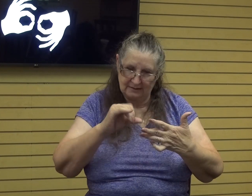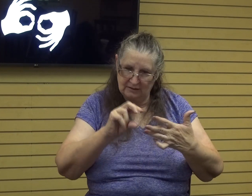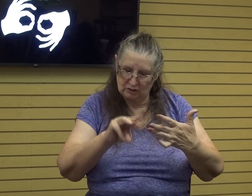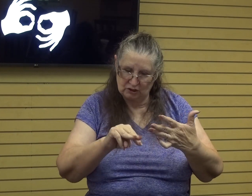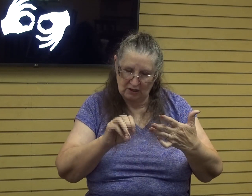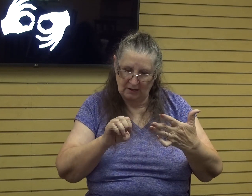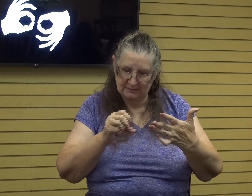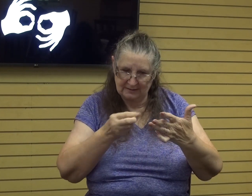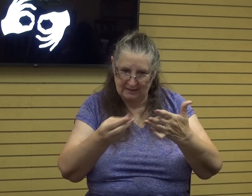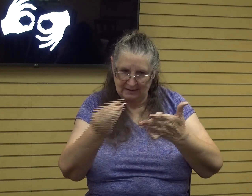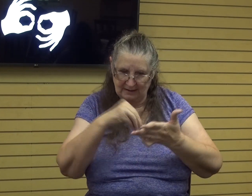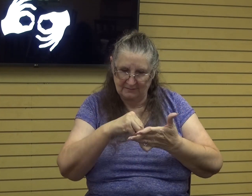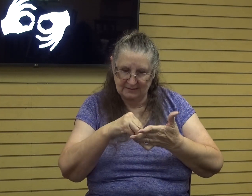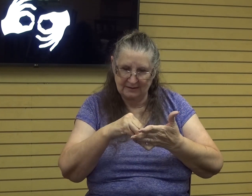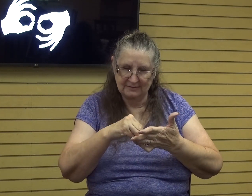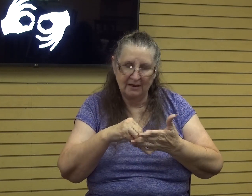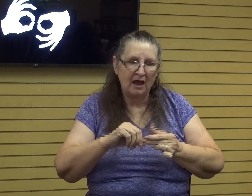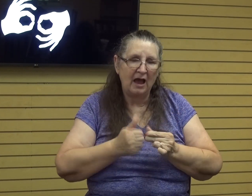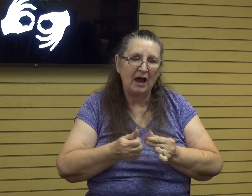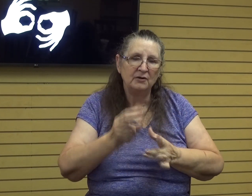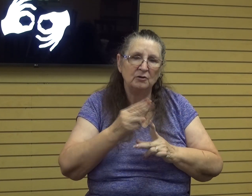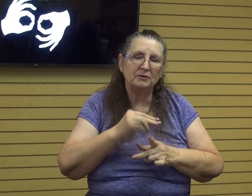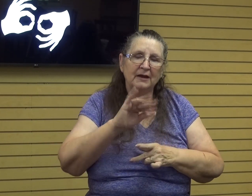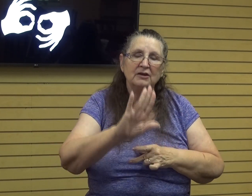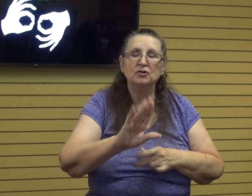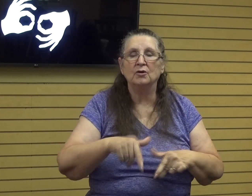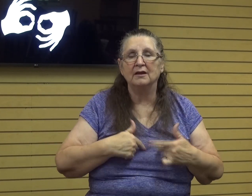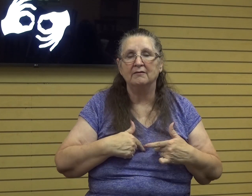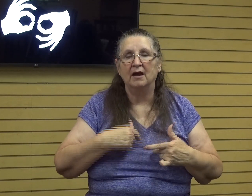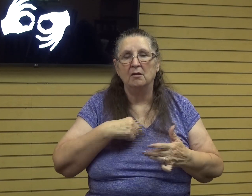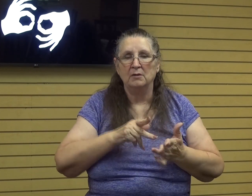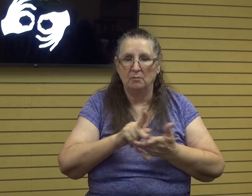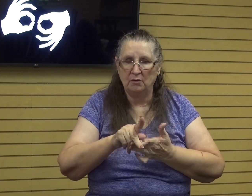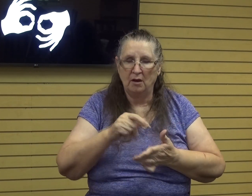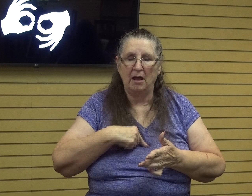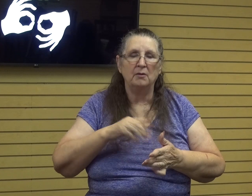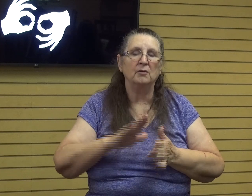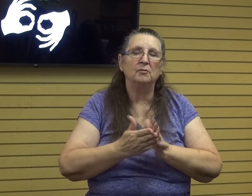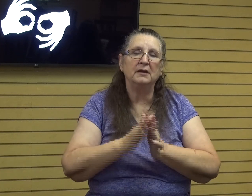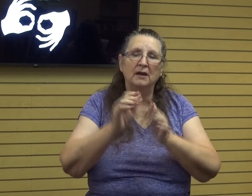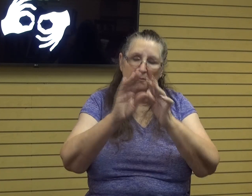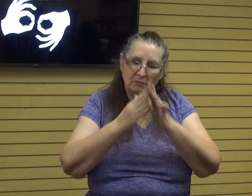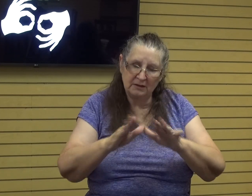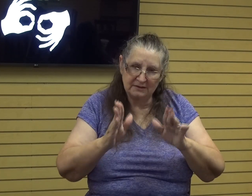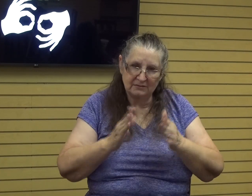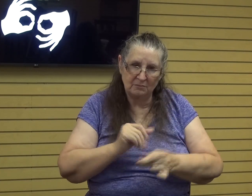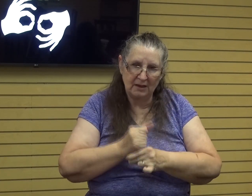godly wisdom in your life? I will be pure. I will be a peacemaker. I will be gentle, humble,